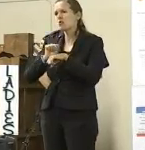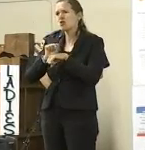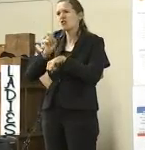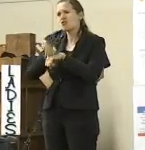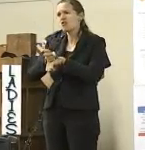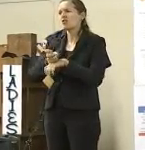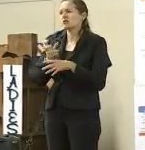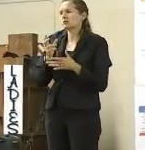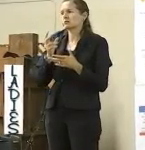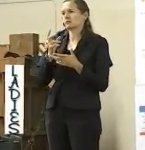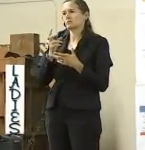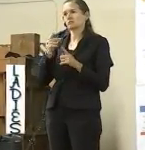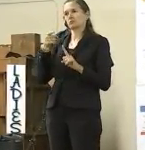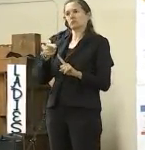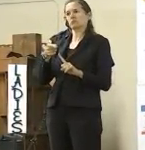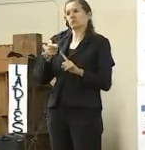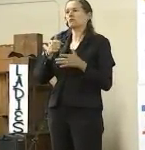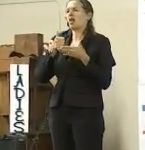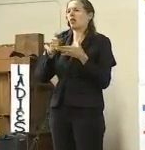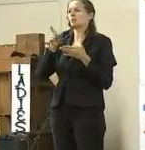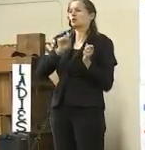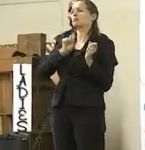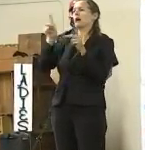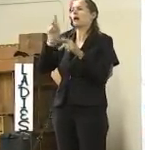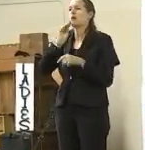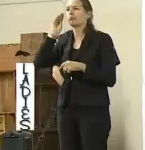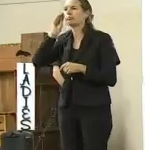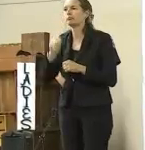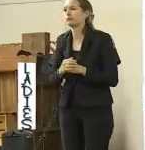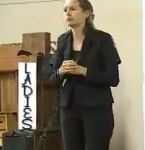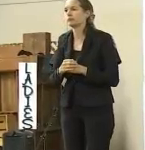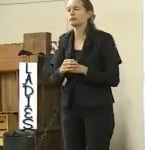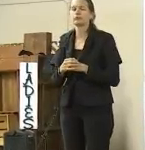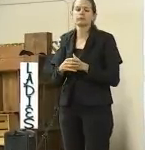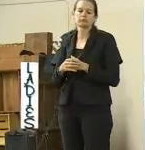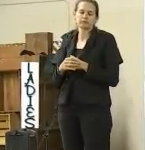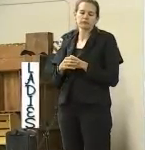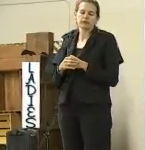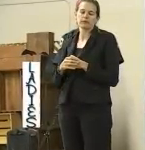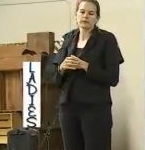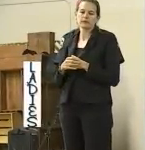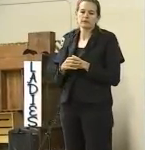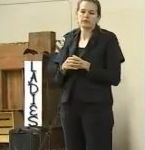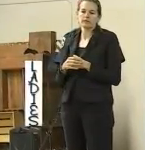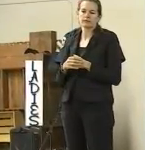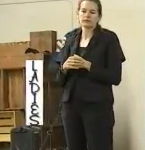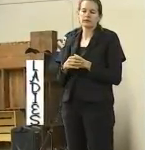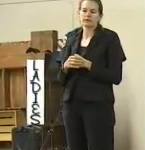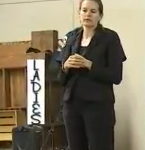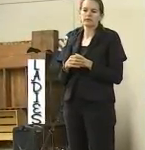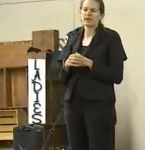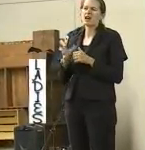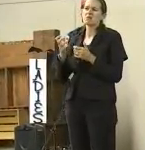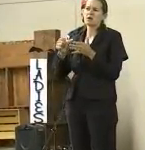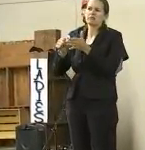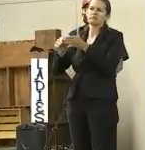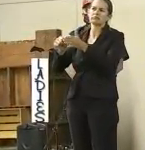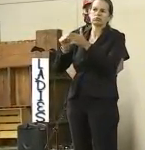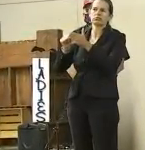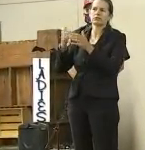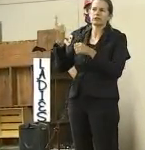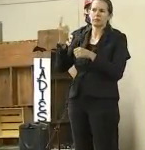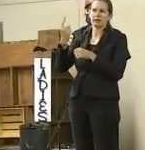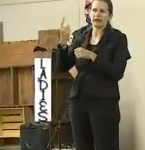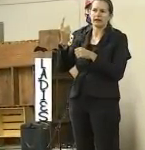home as quickly as possible. I know that I've said this before, but I think it's important to realize as